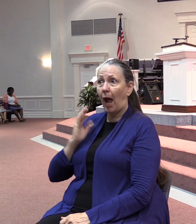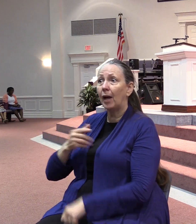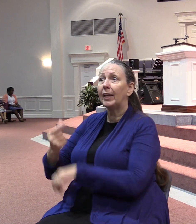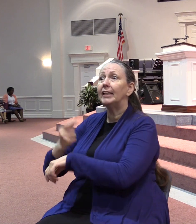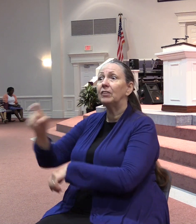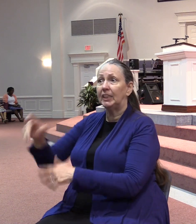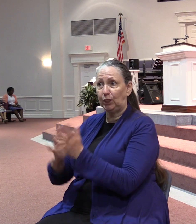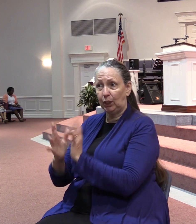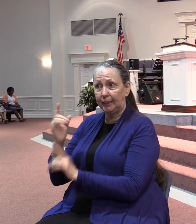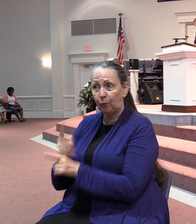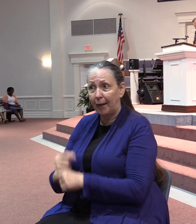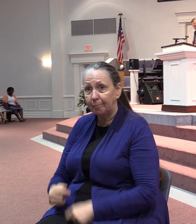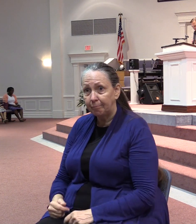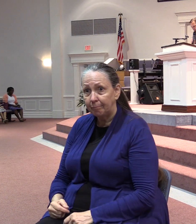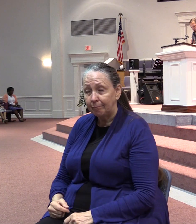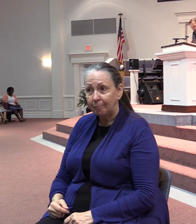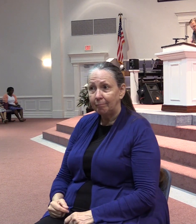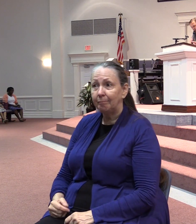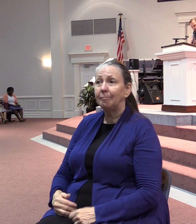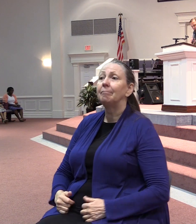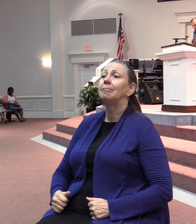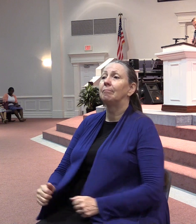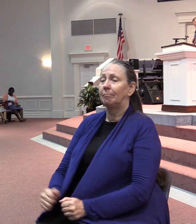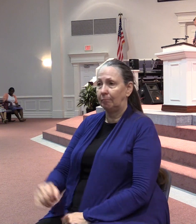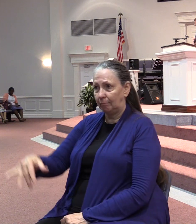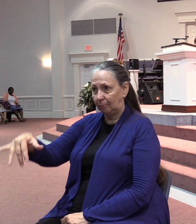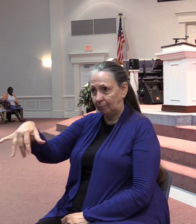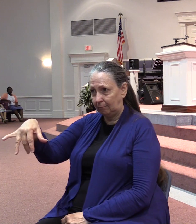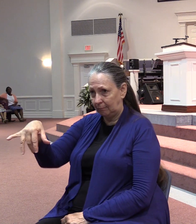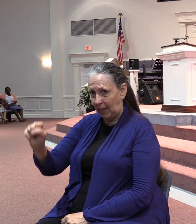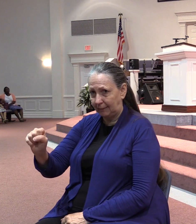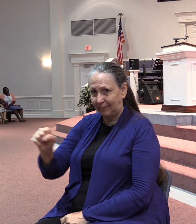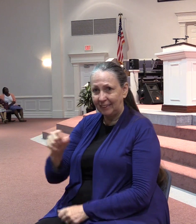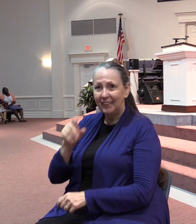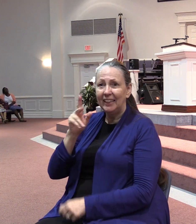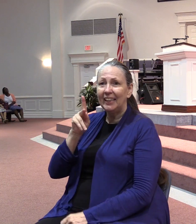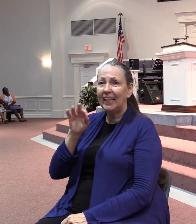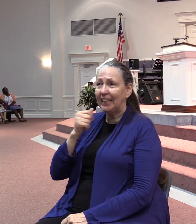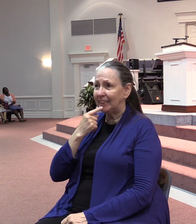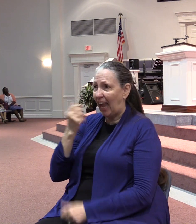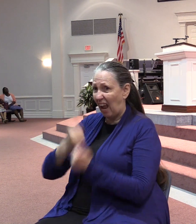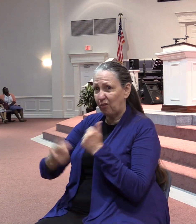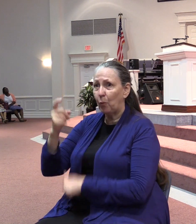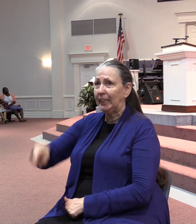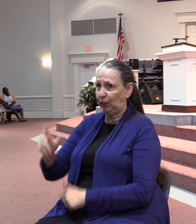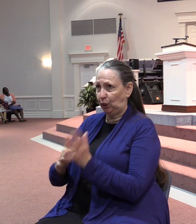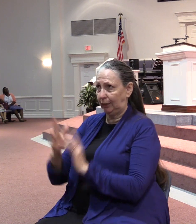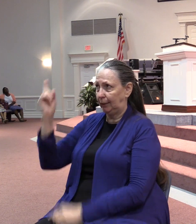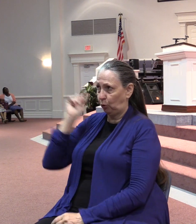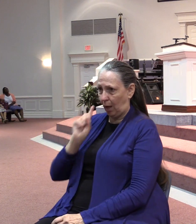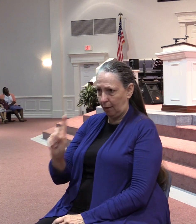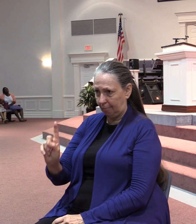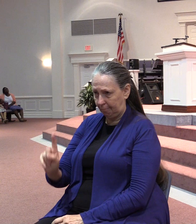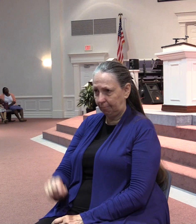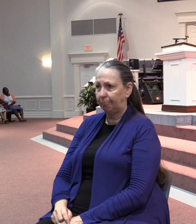required. God had a desire, and you're going to see this unfold today, to do something supernatural in Samaria. And God has